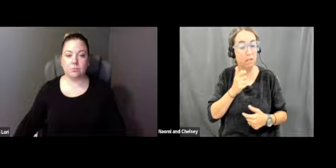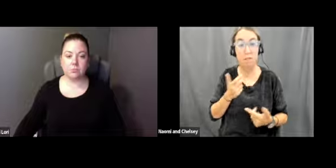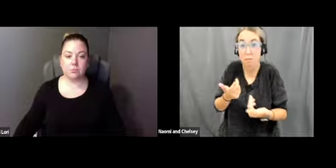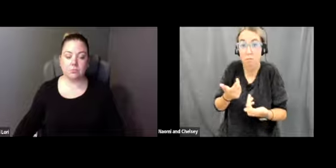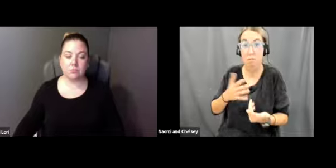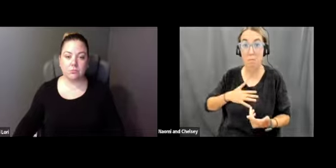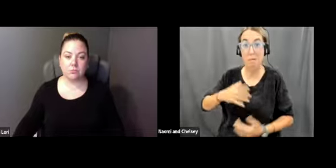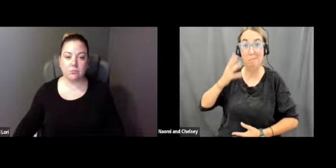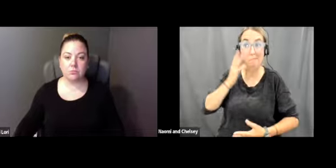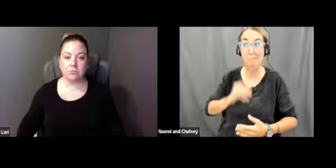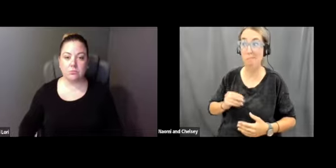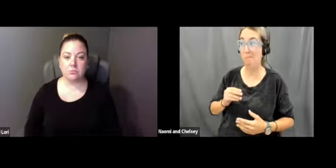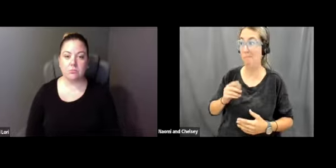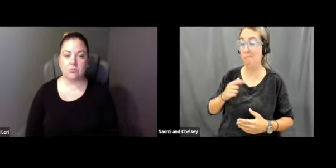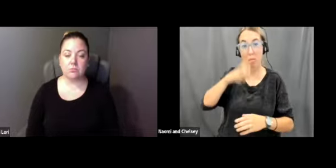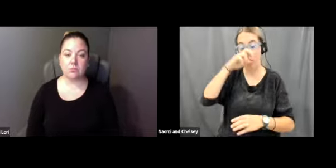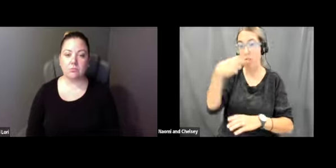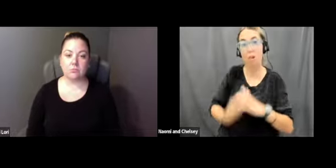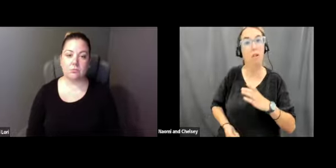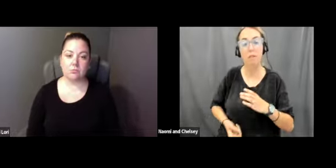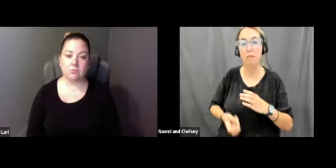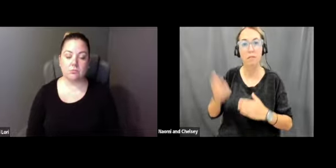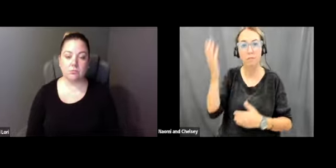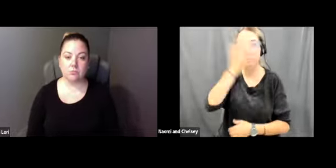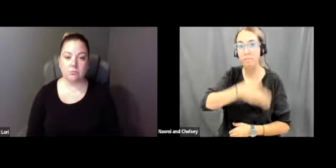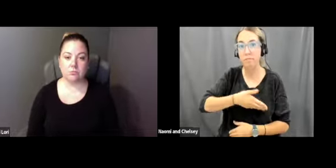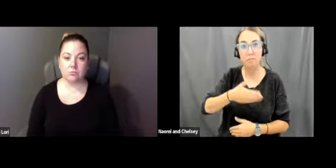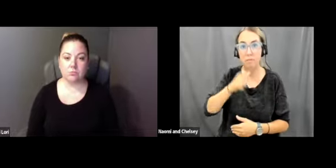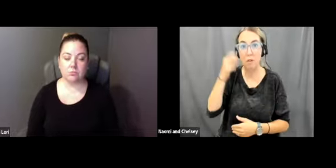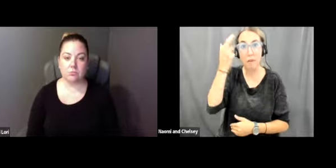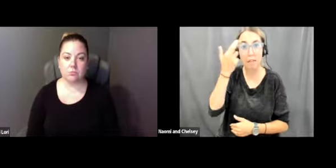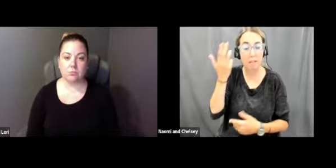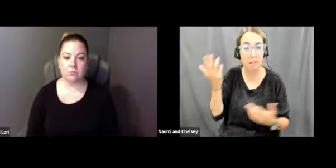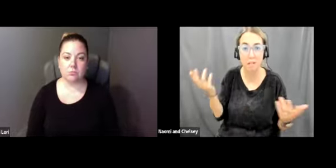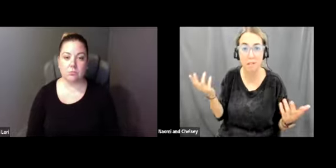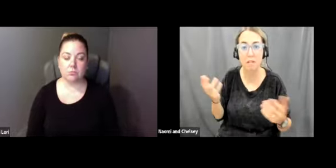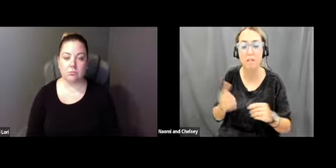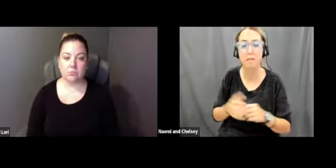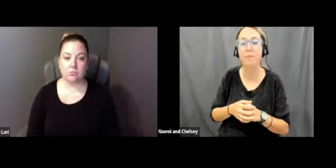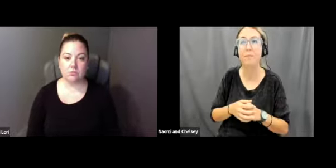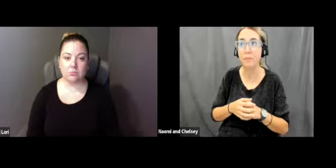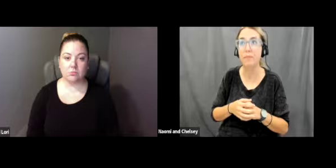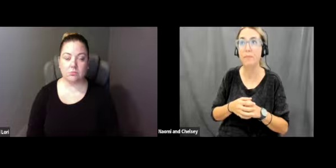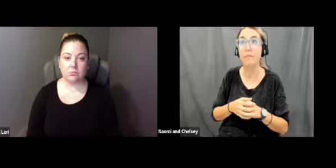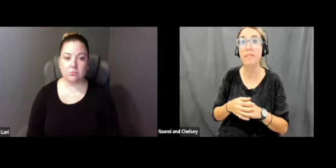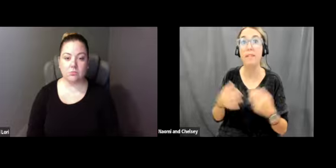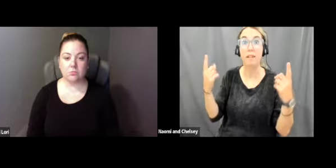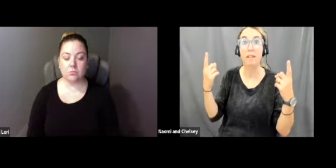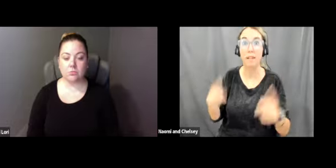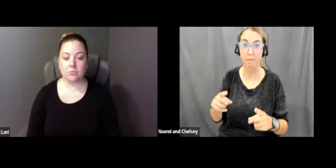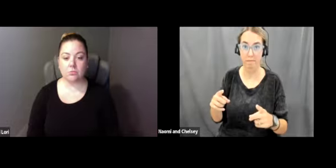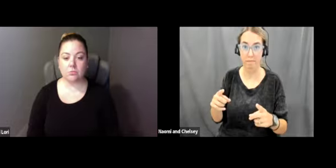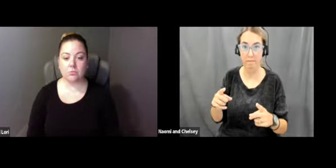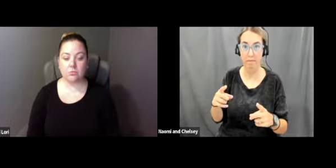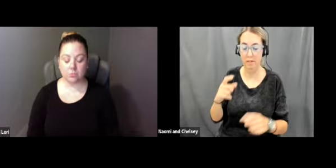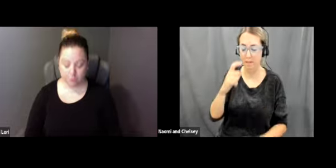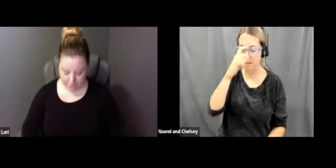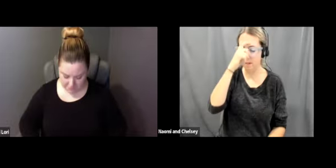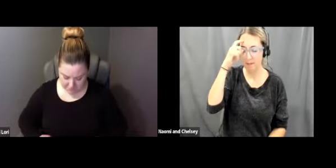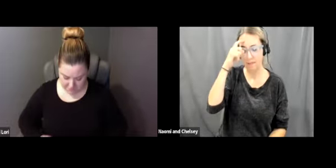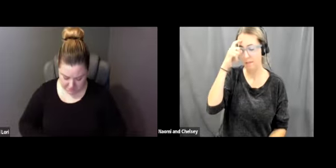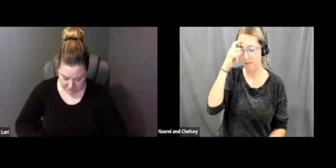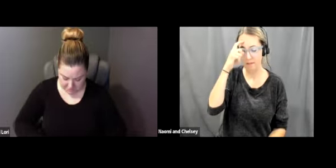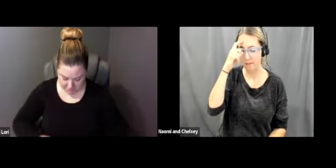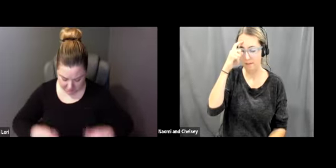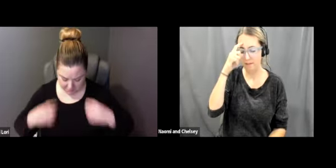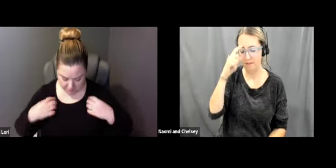think that much of it. And one day when I was 18, I can literally visualize the day. Like I know I can picture right